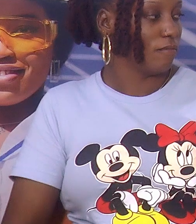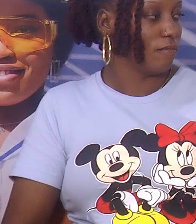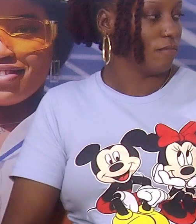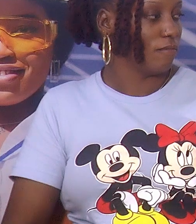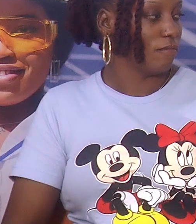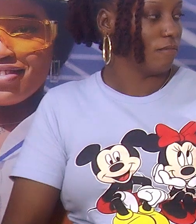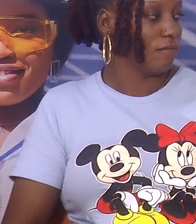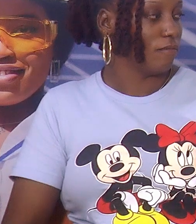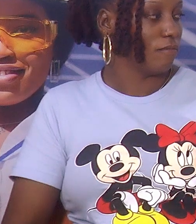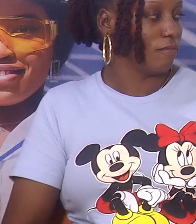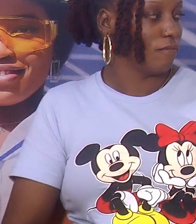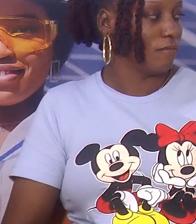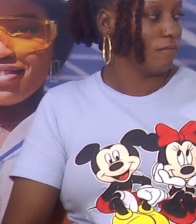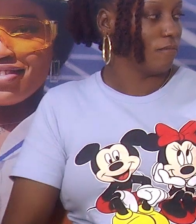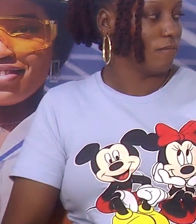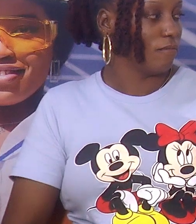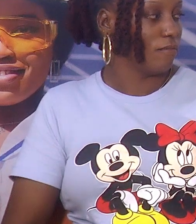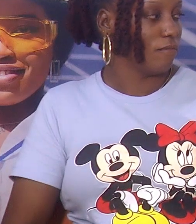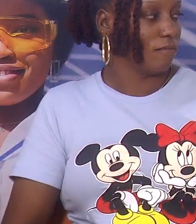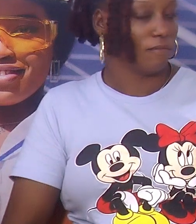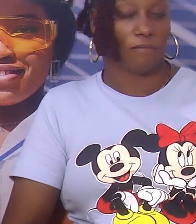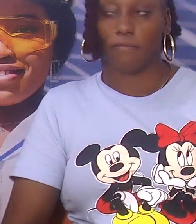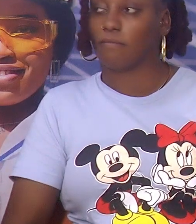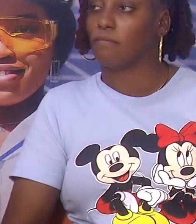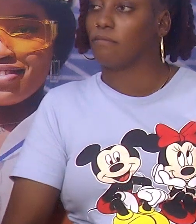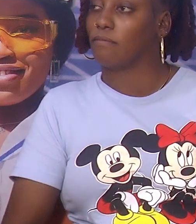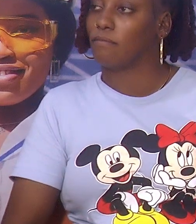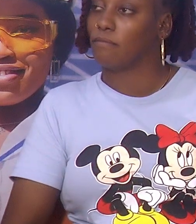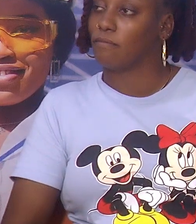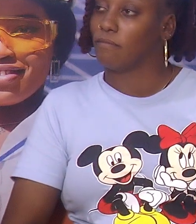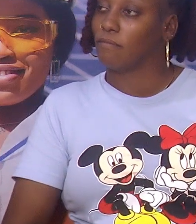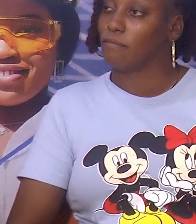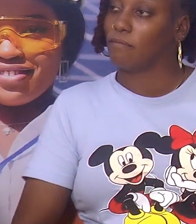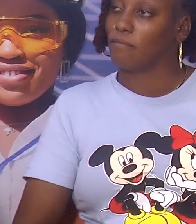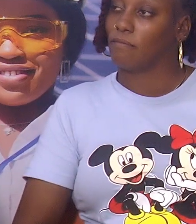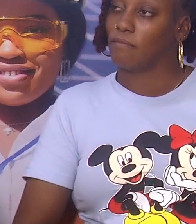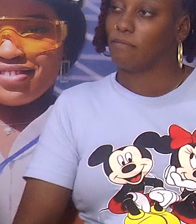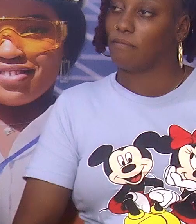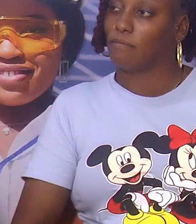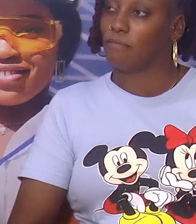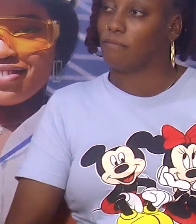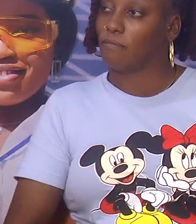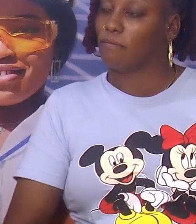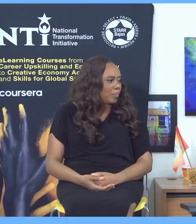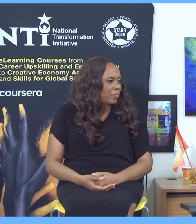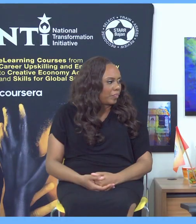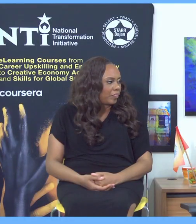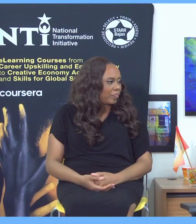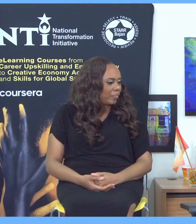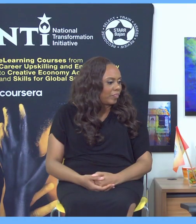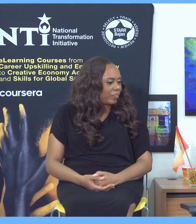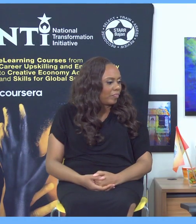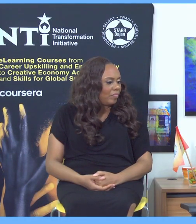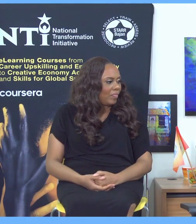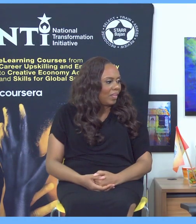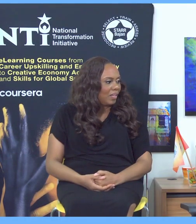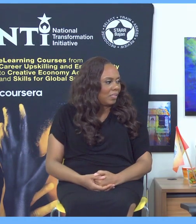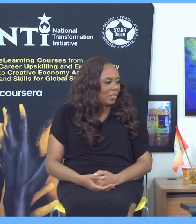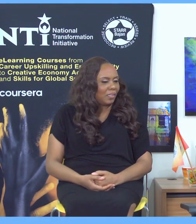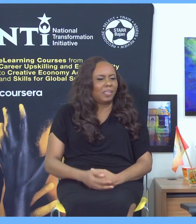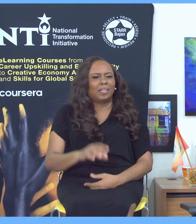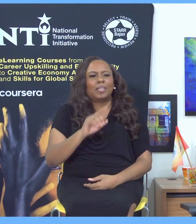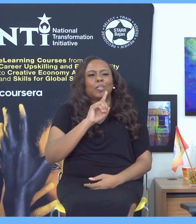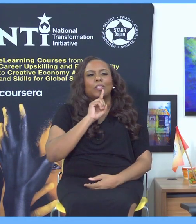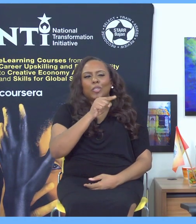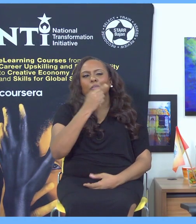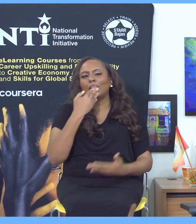when that happens, when people want to learn, I'm really proud when people say they want to learn my language. I'm sure you are a